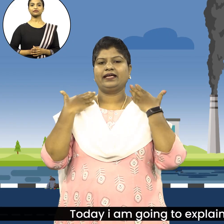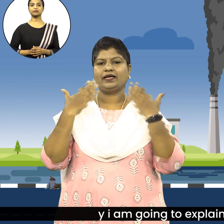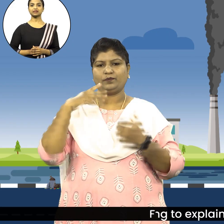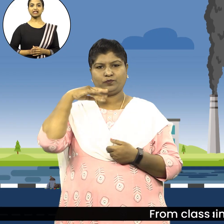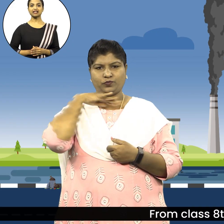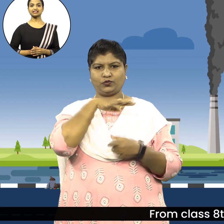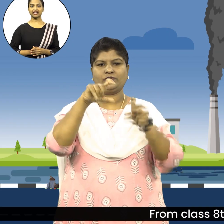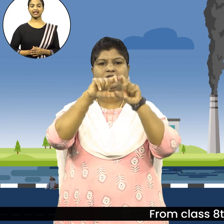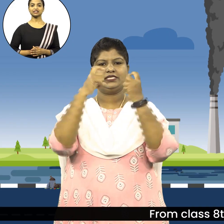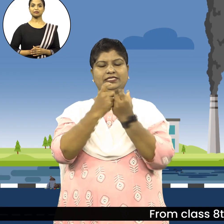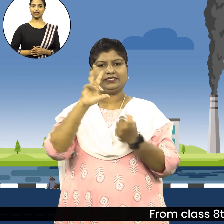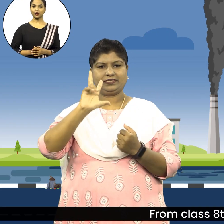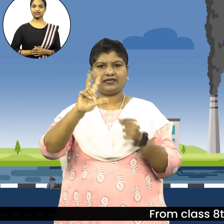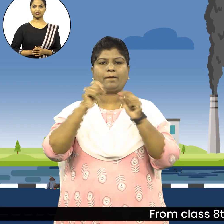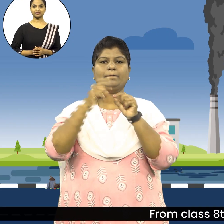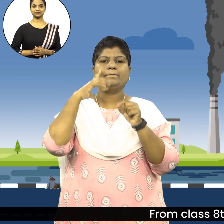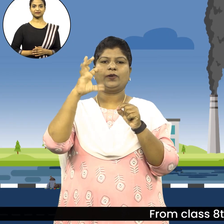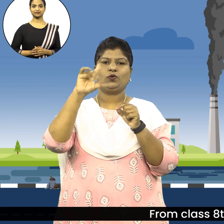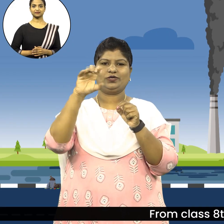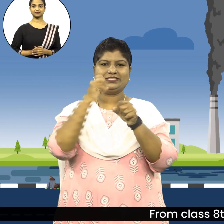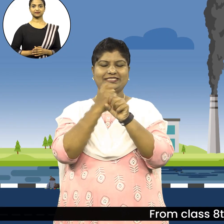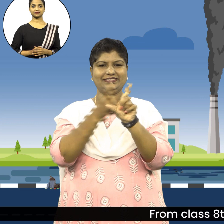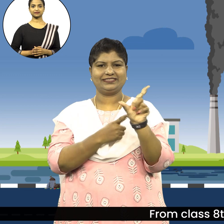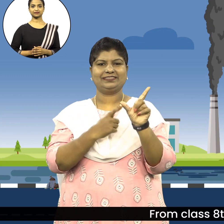Pollution from class 8th Biology.